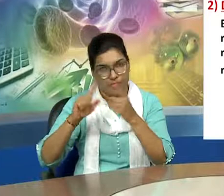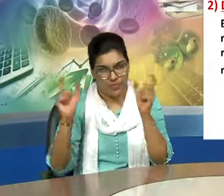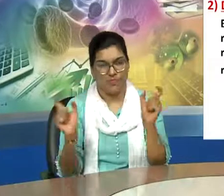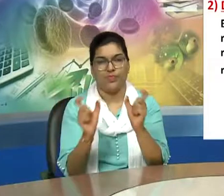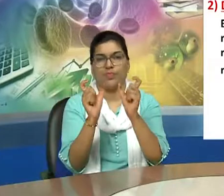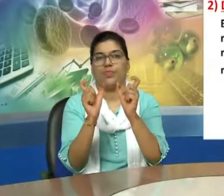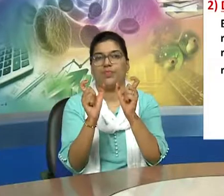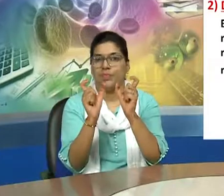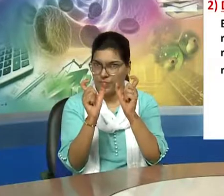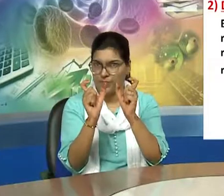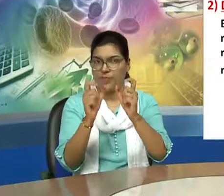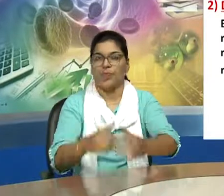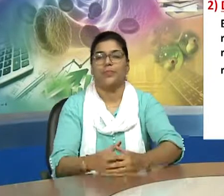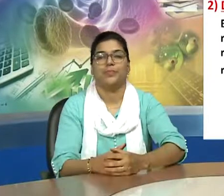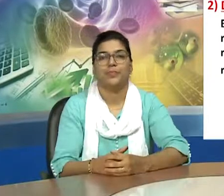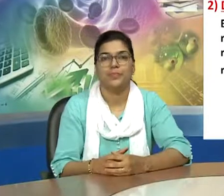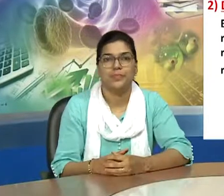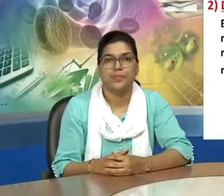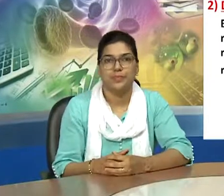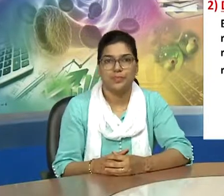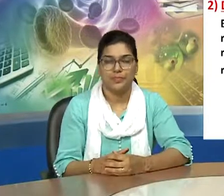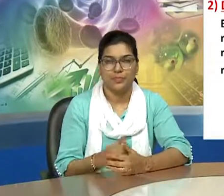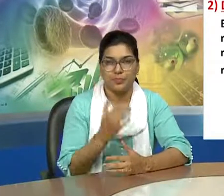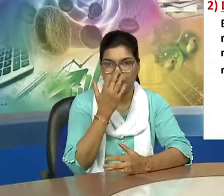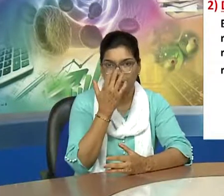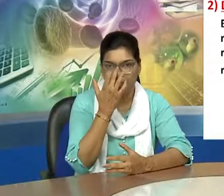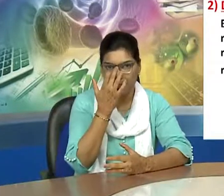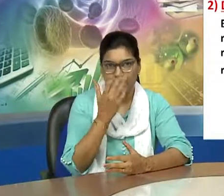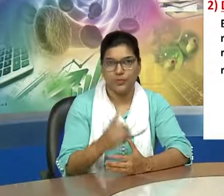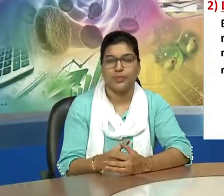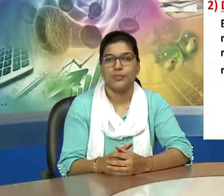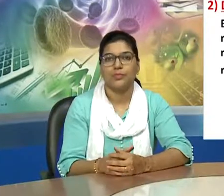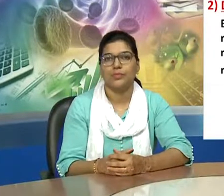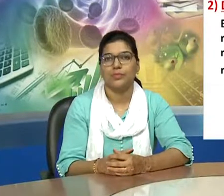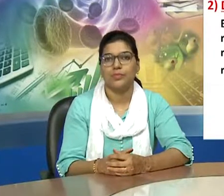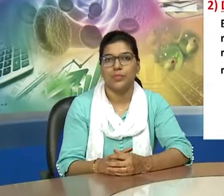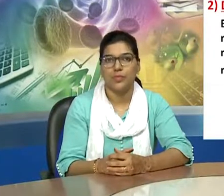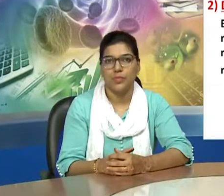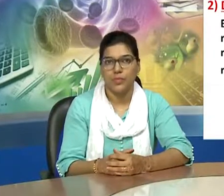all these resources which are non-renewable, we need to understand and be careful.